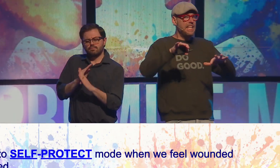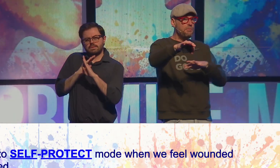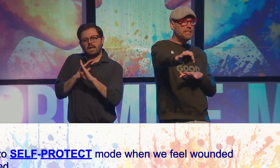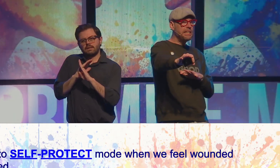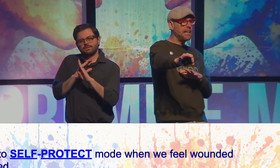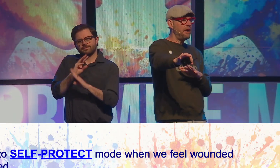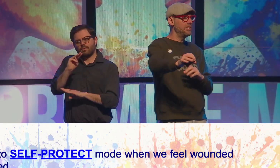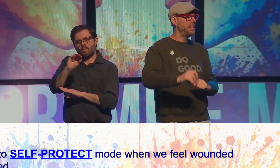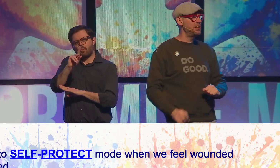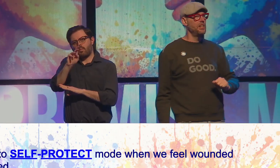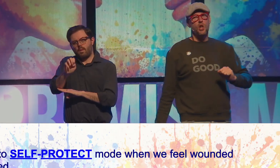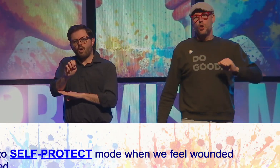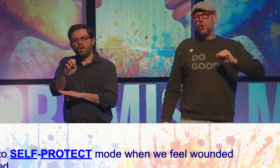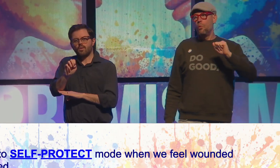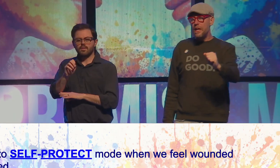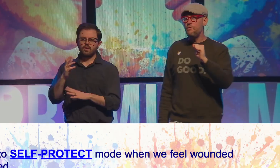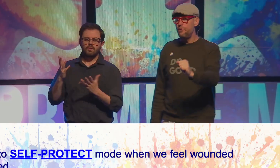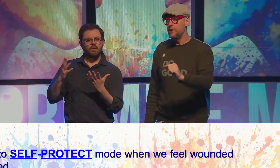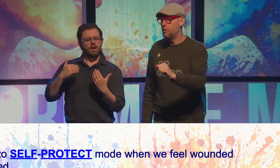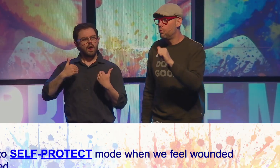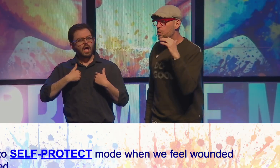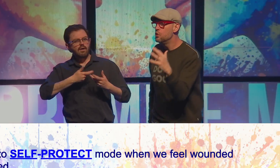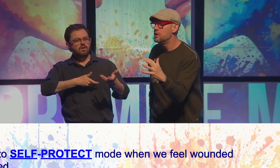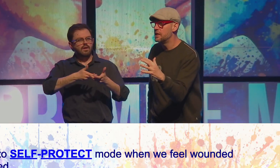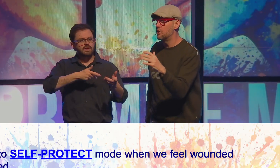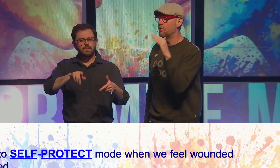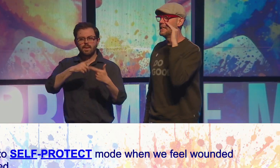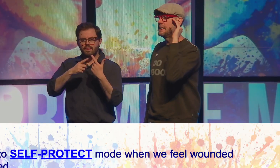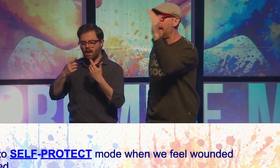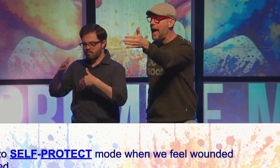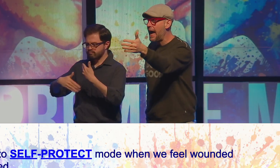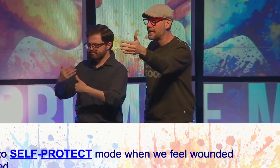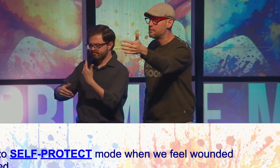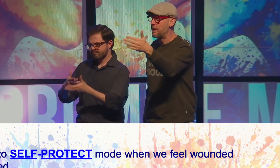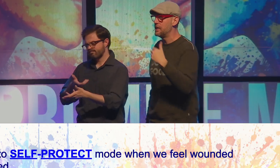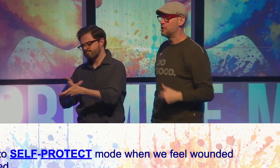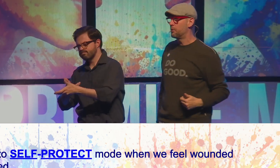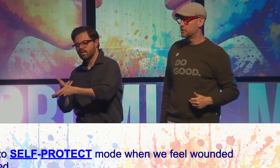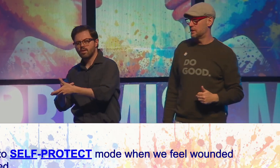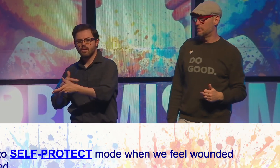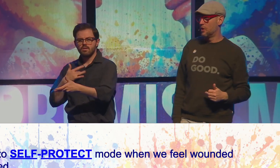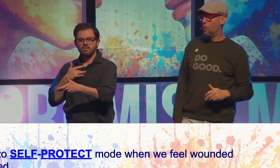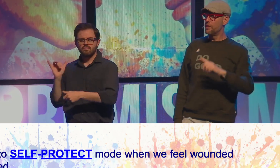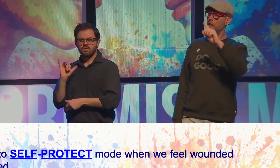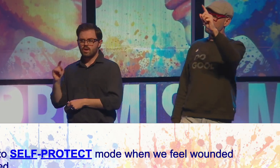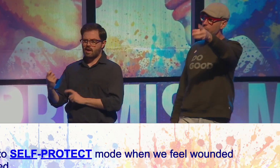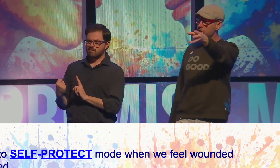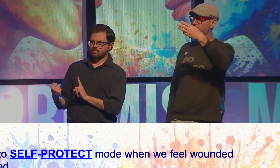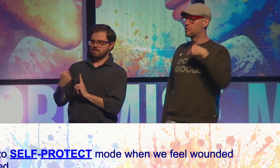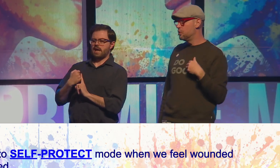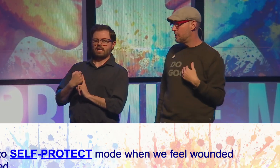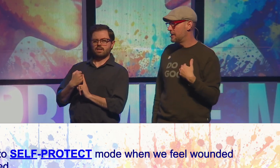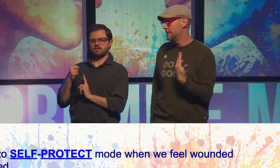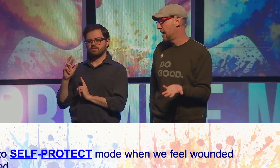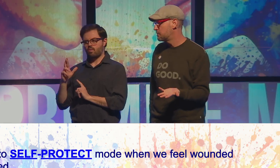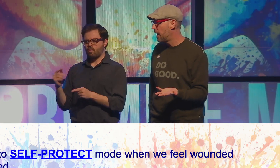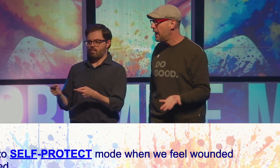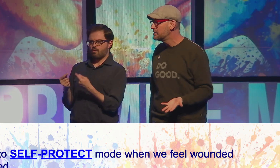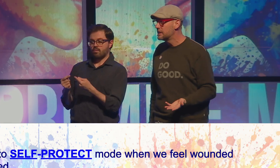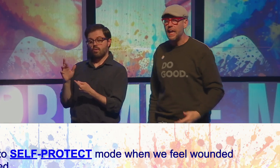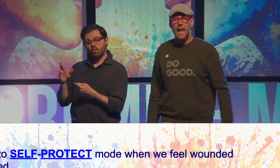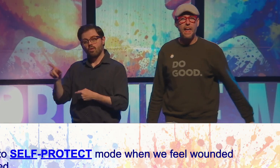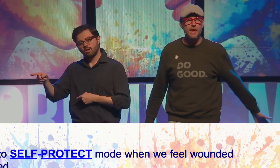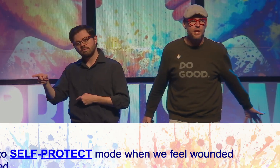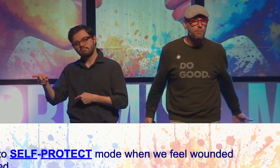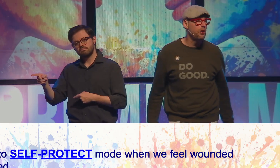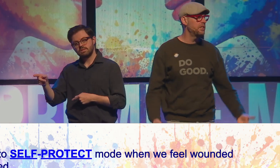Then, in the midst of that conversation, we feel wounded or attacked by the other person. Or the other person feels wounded and attacked by